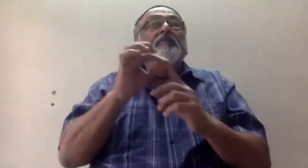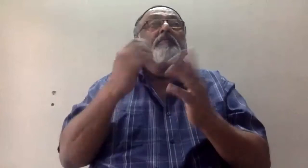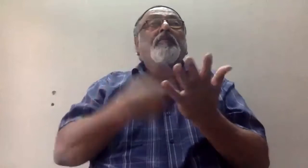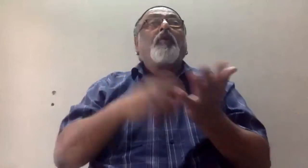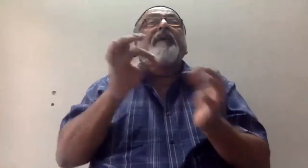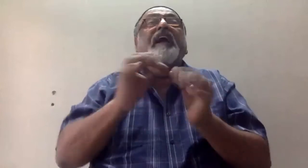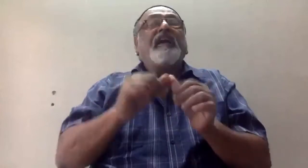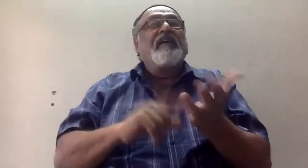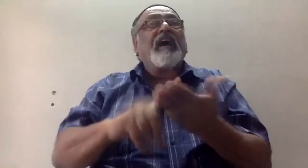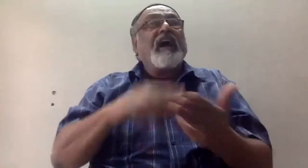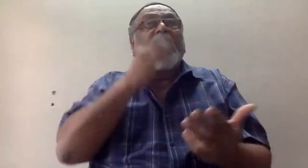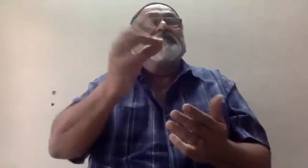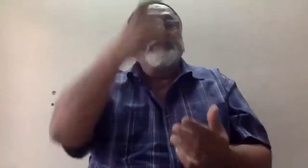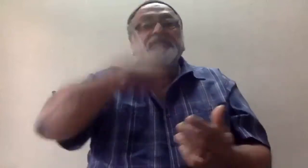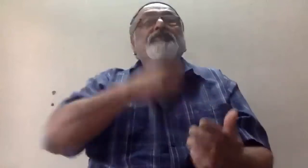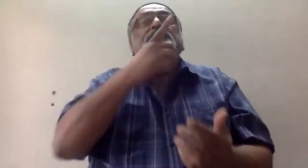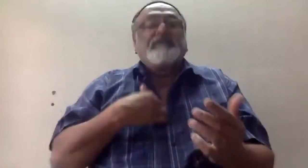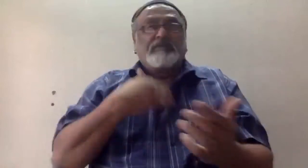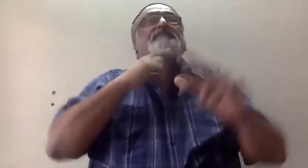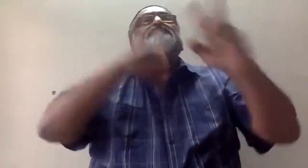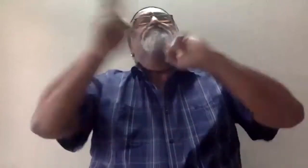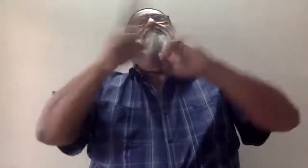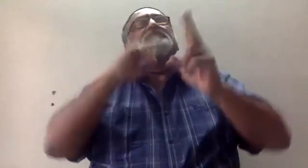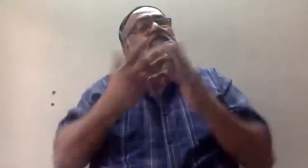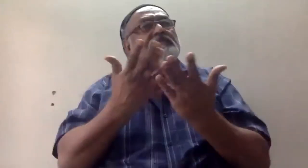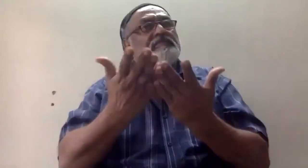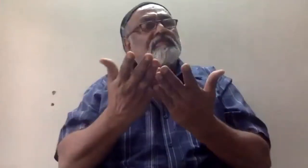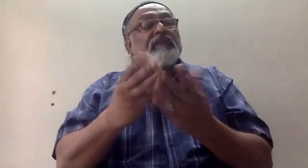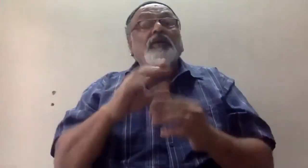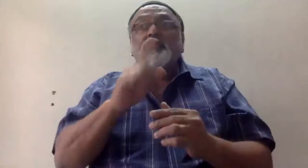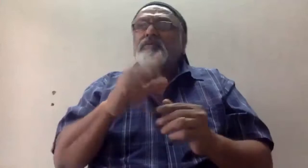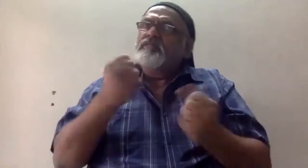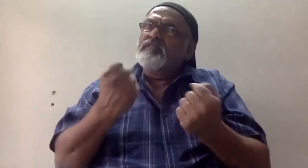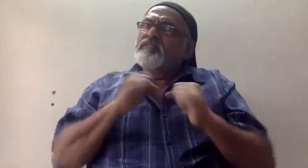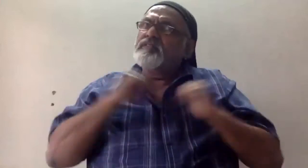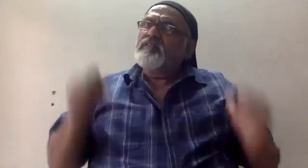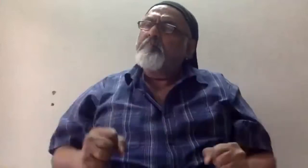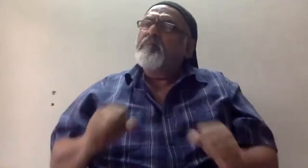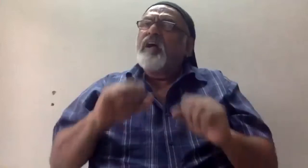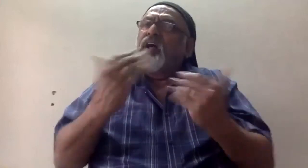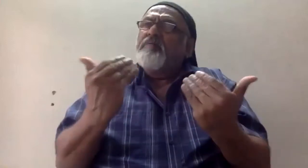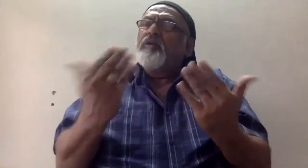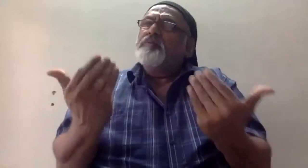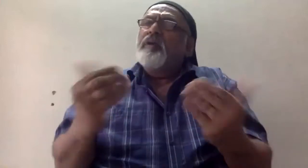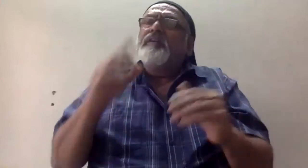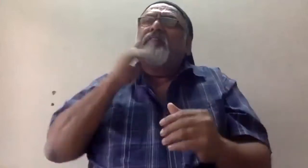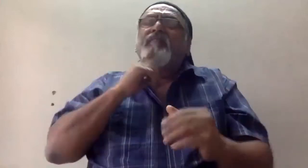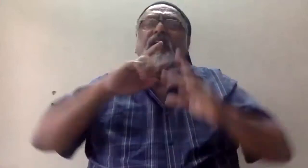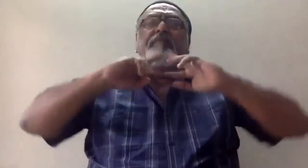the system enabled for a deaf person as a witness to respond? I mean,